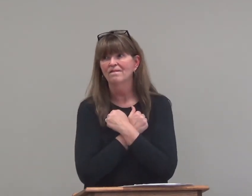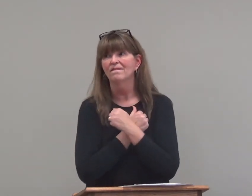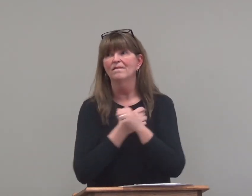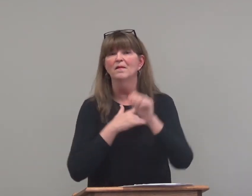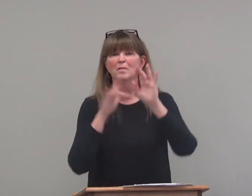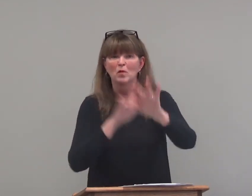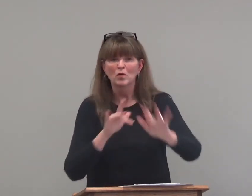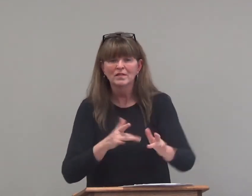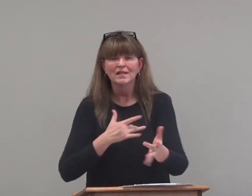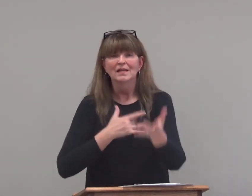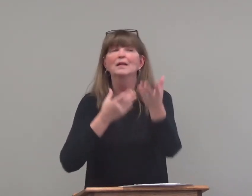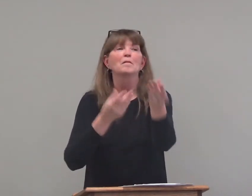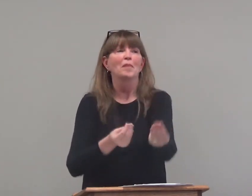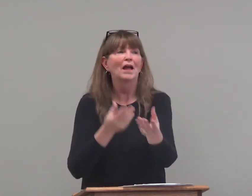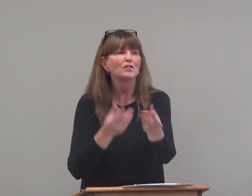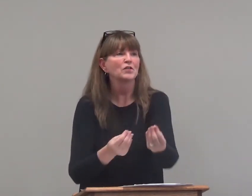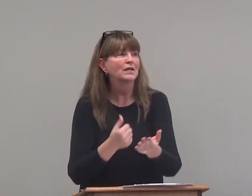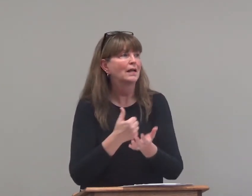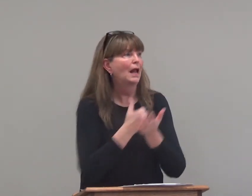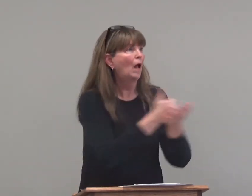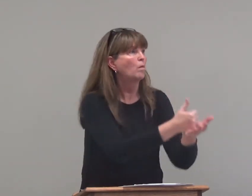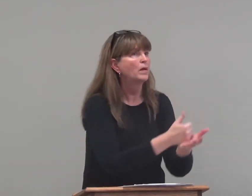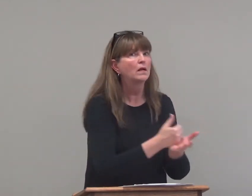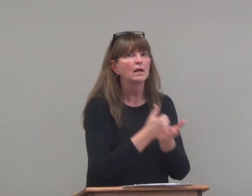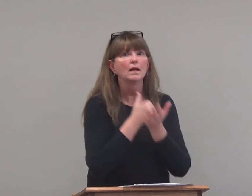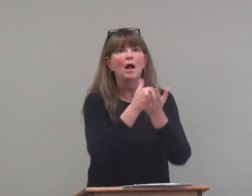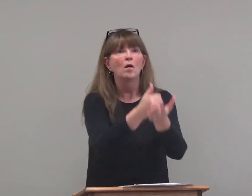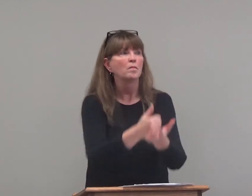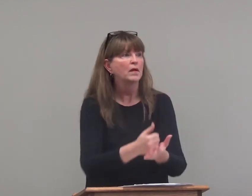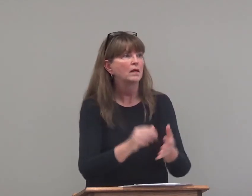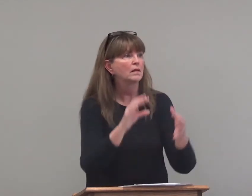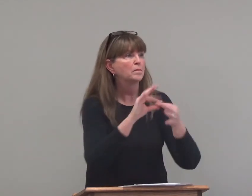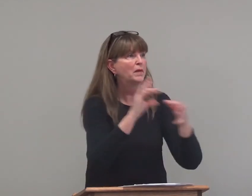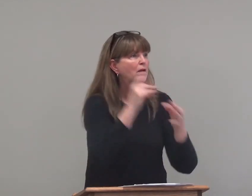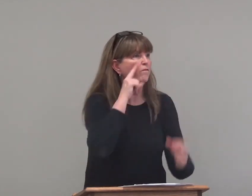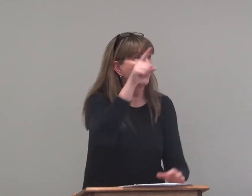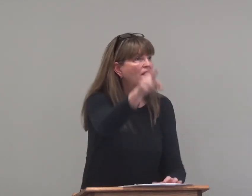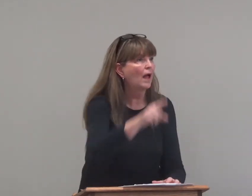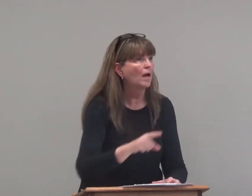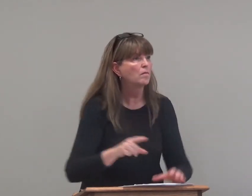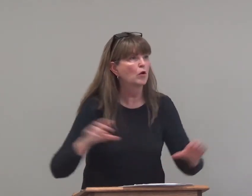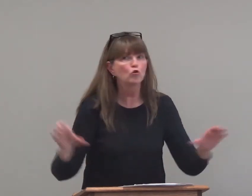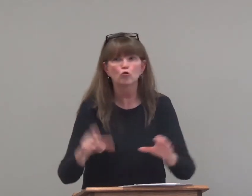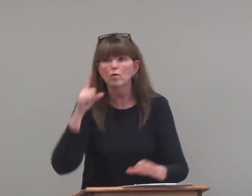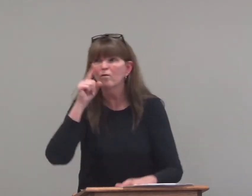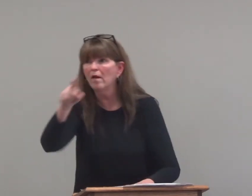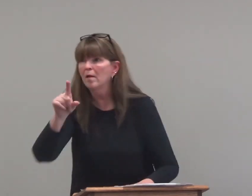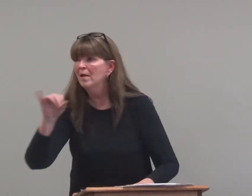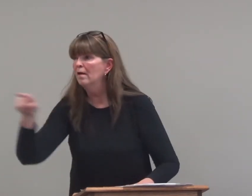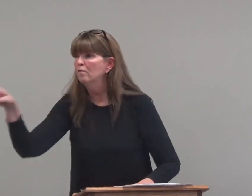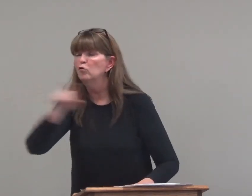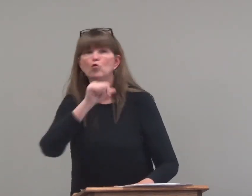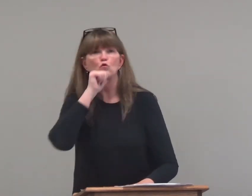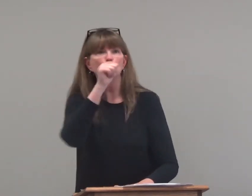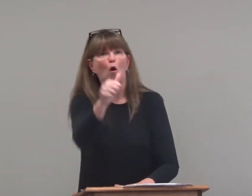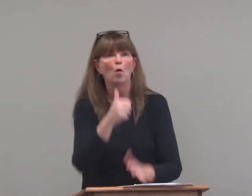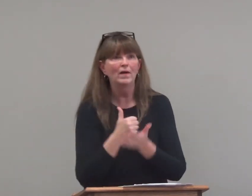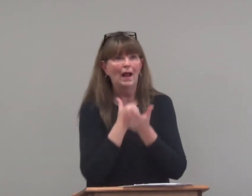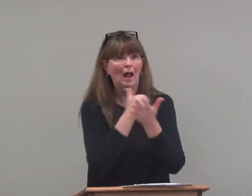if you do not sow love and mercy and compassion, if you do not help, if you do not speak up for those who can't,